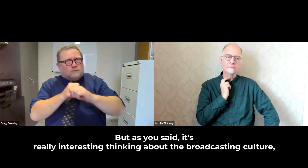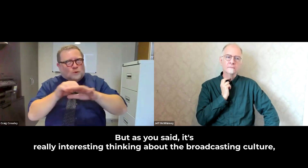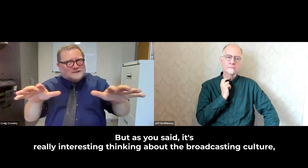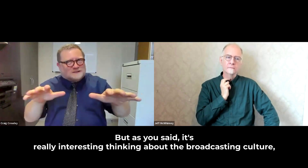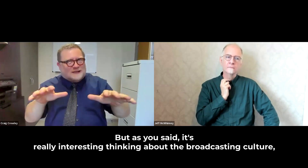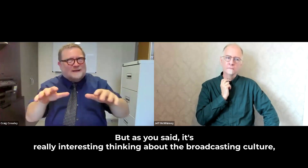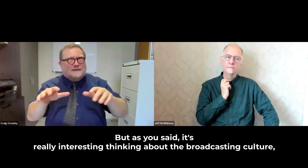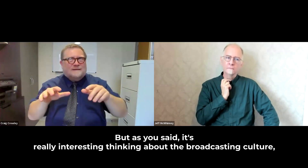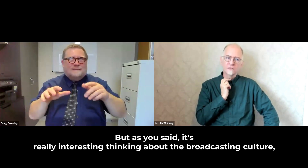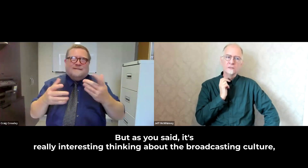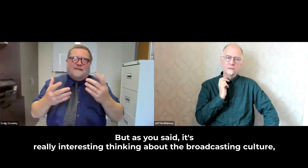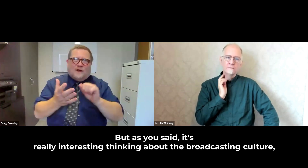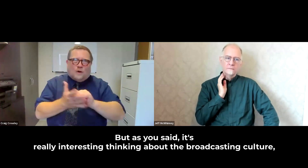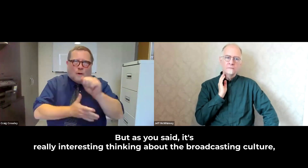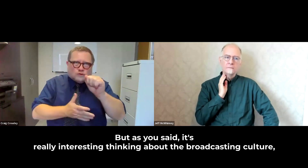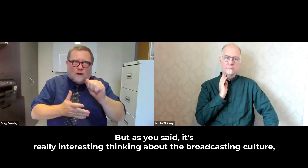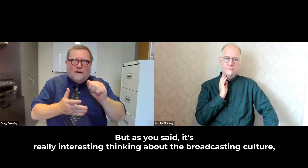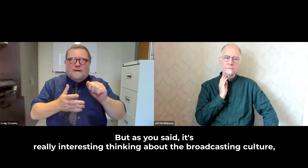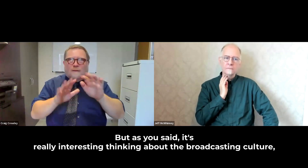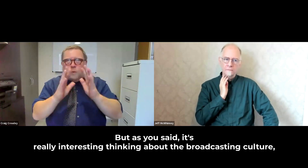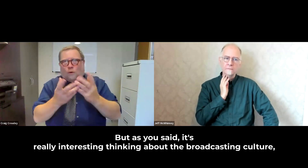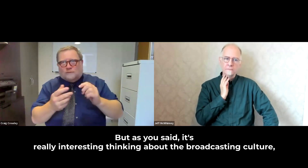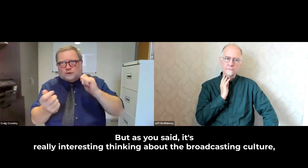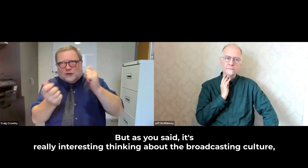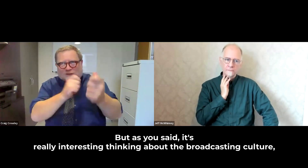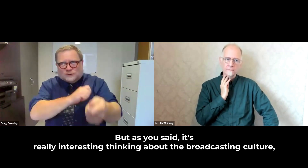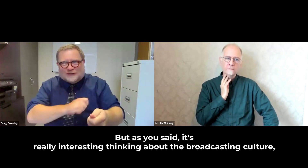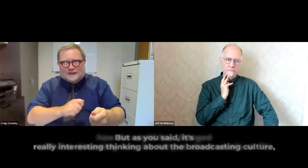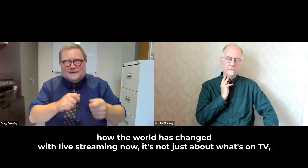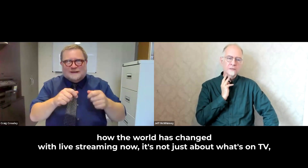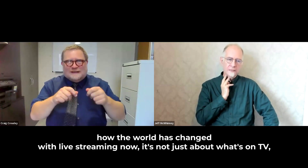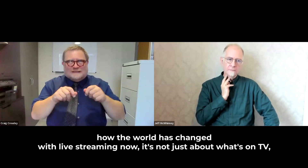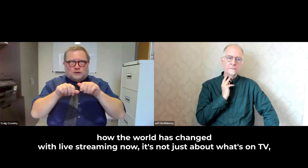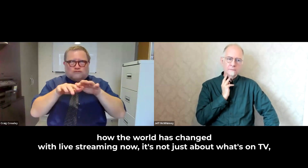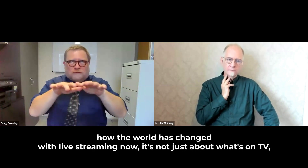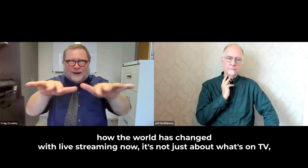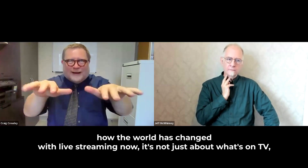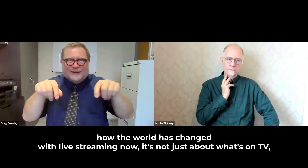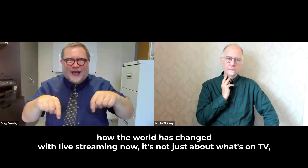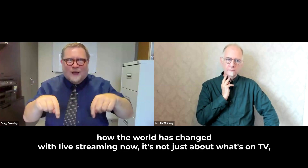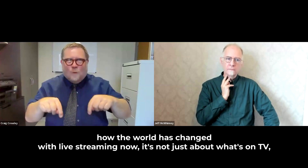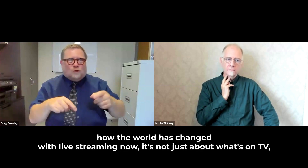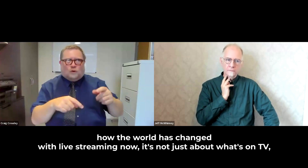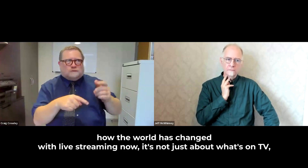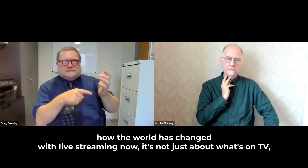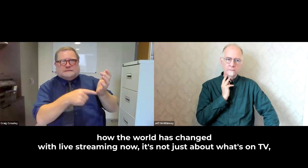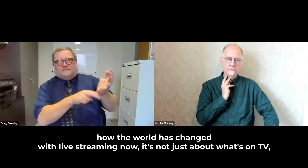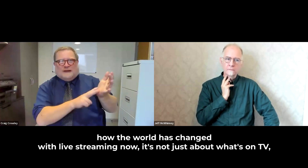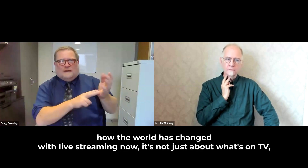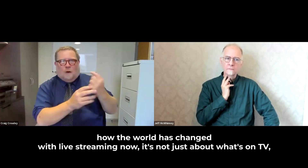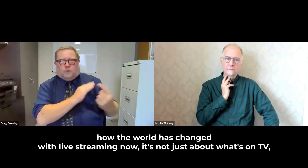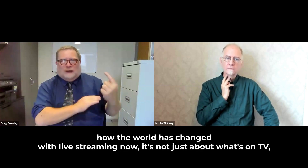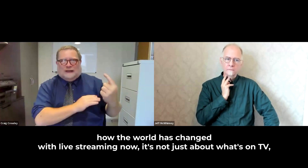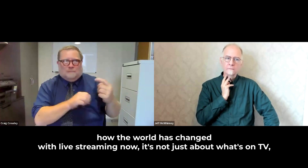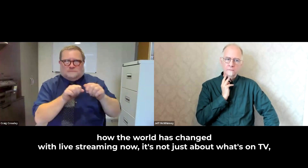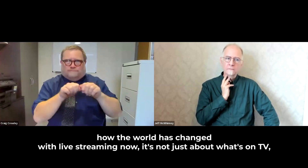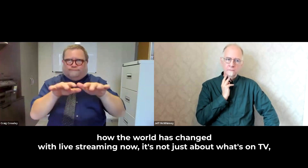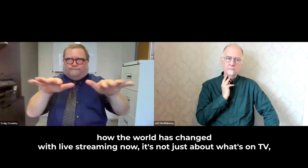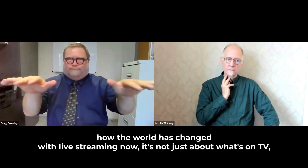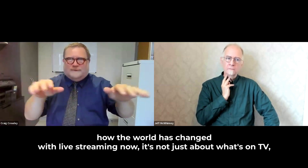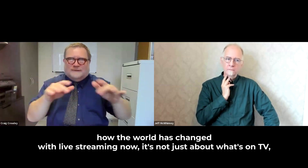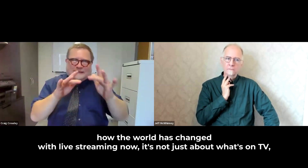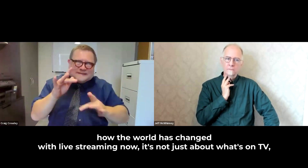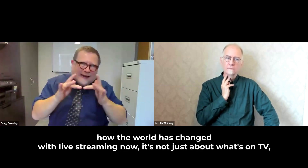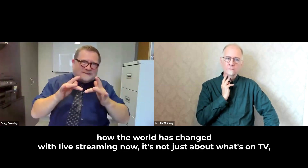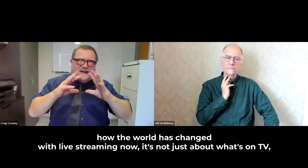interesting. Thinking about the broadcasting culture, how the world has changed, with live streaming now, it's